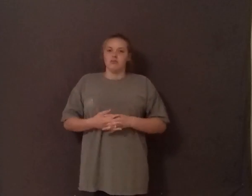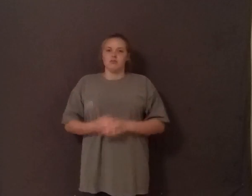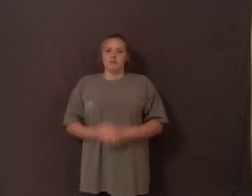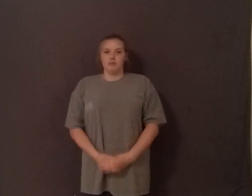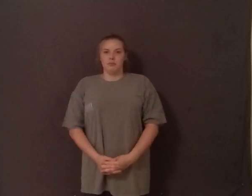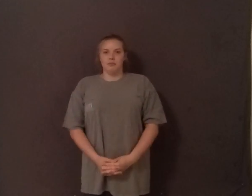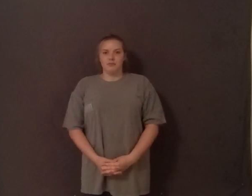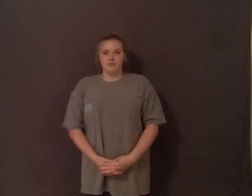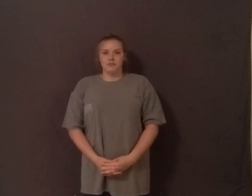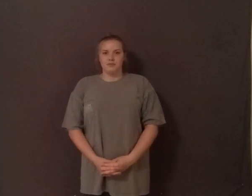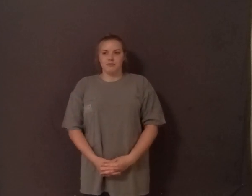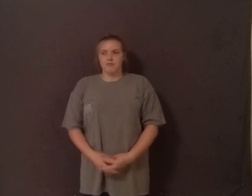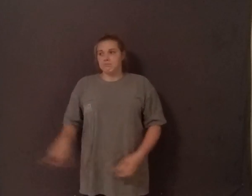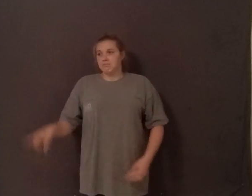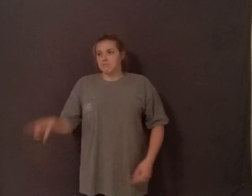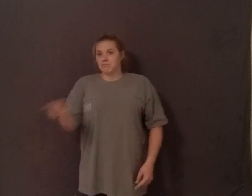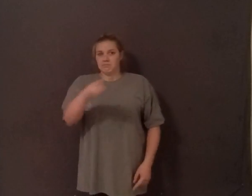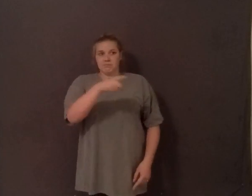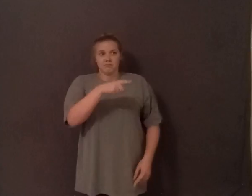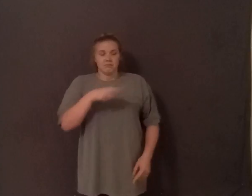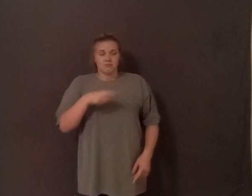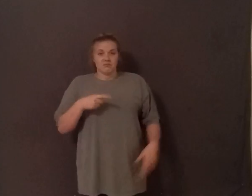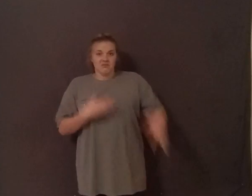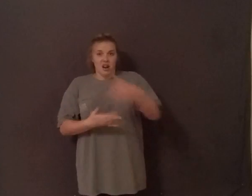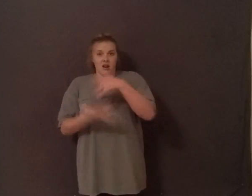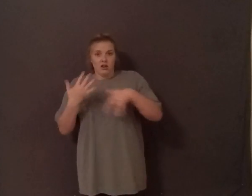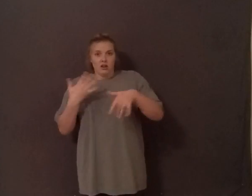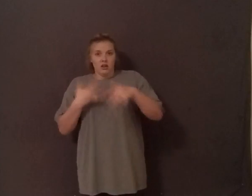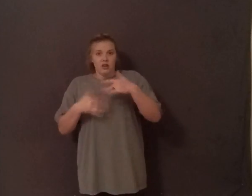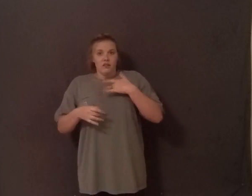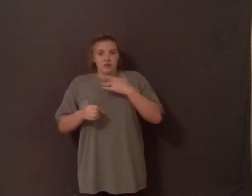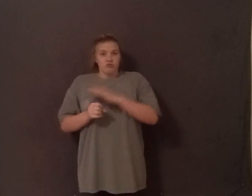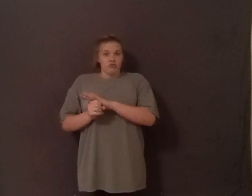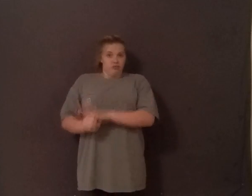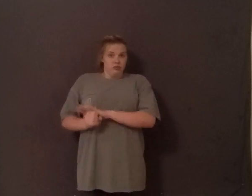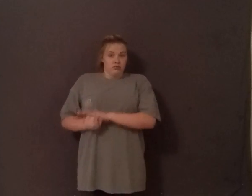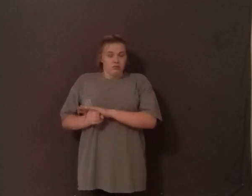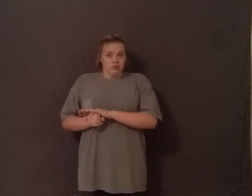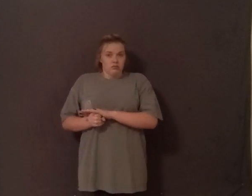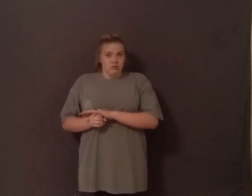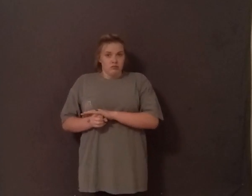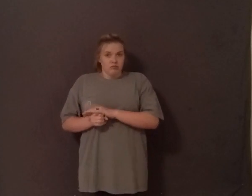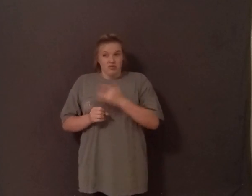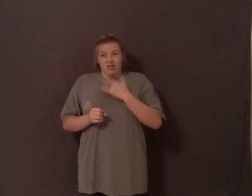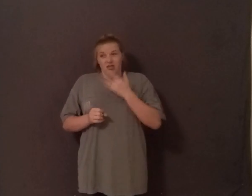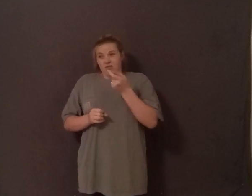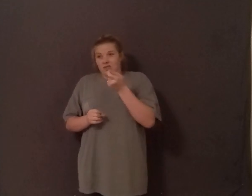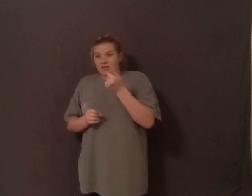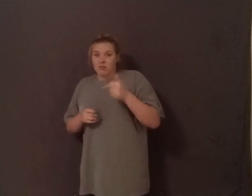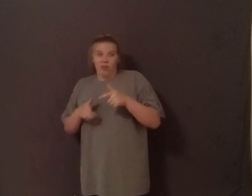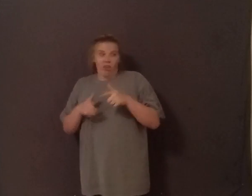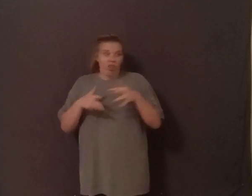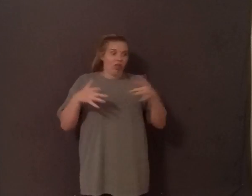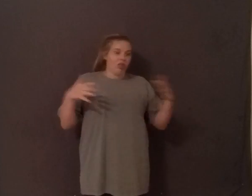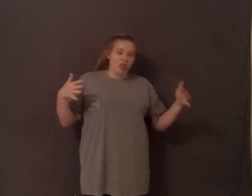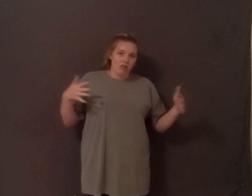nothing here to create stress in this moment, and maybe you're not even experiencing that much stress in this moment. But if you start imagining